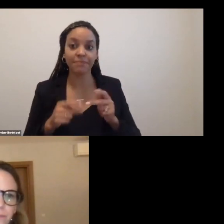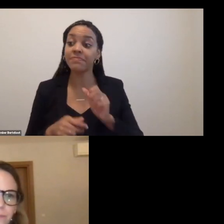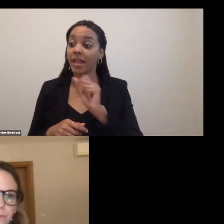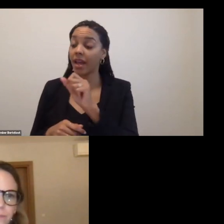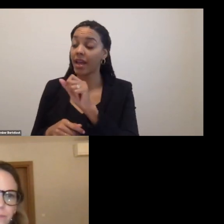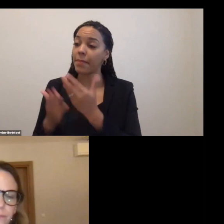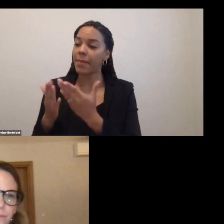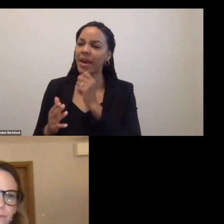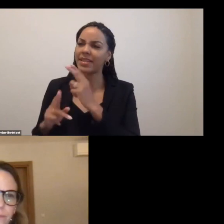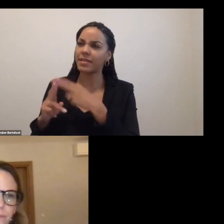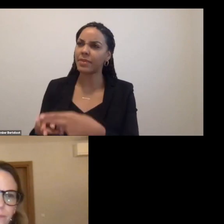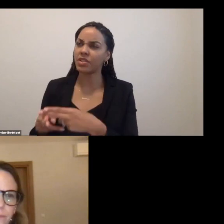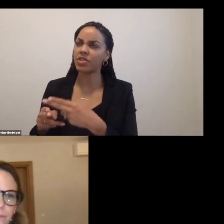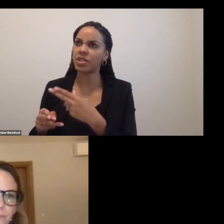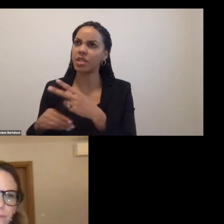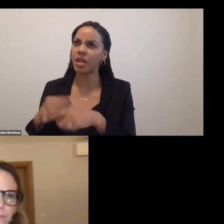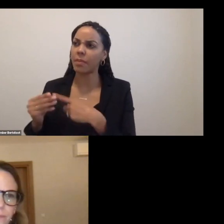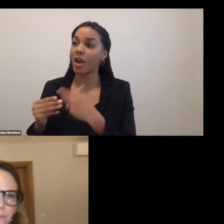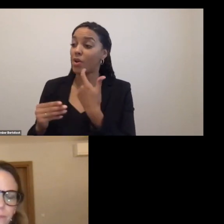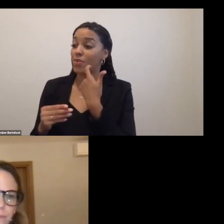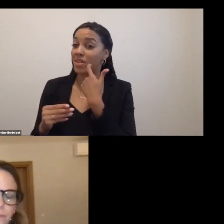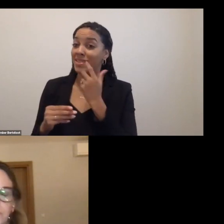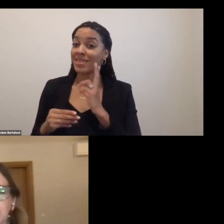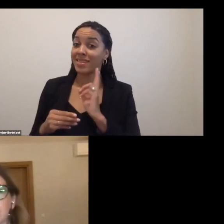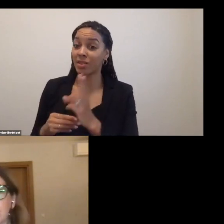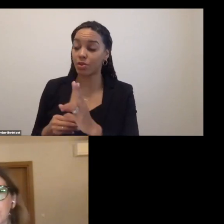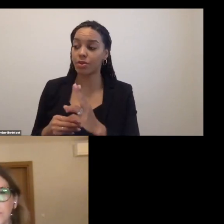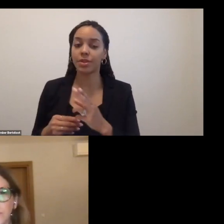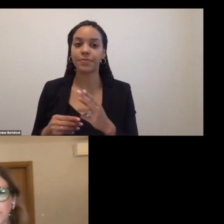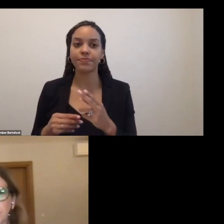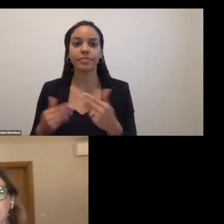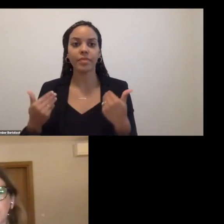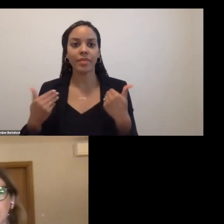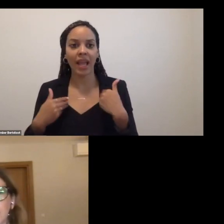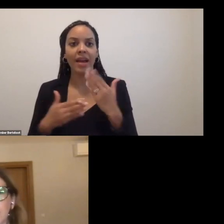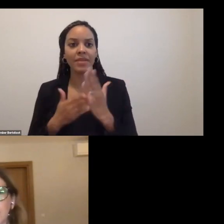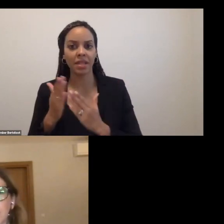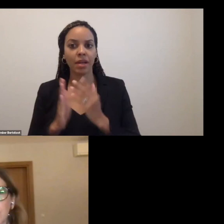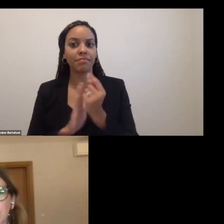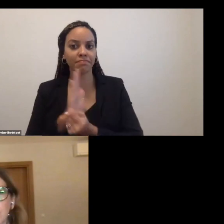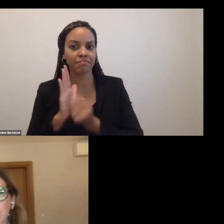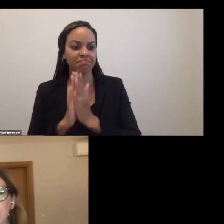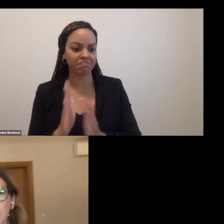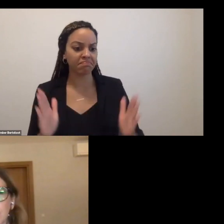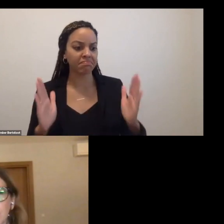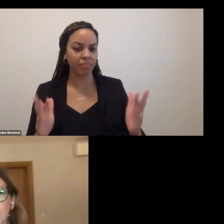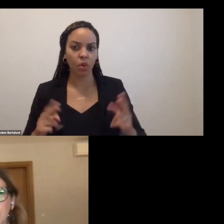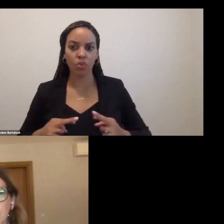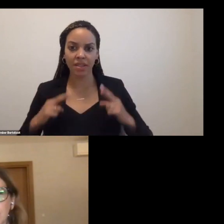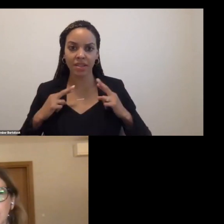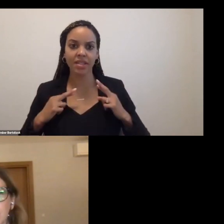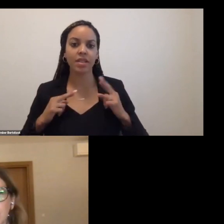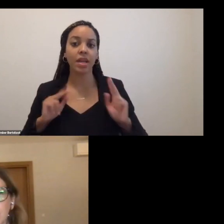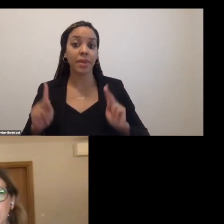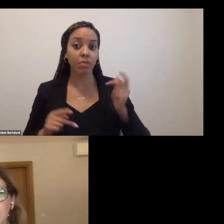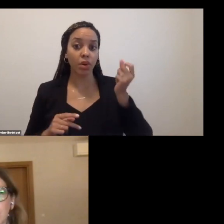so much on the recent history that the periods of residencies were understood many times to